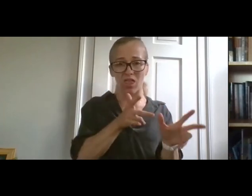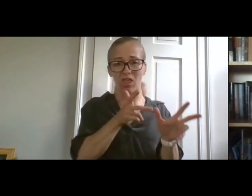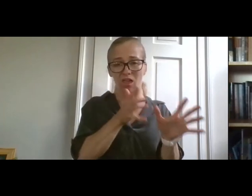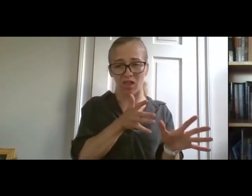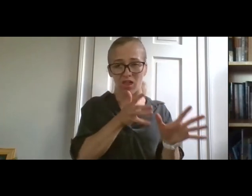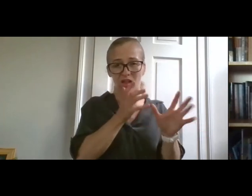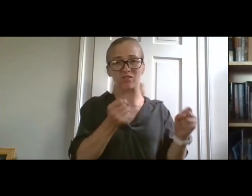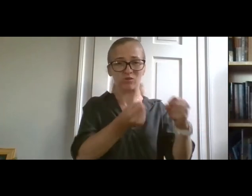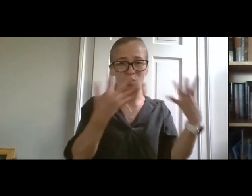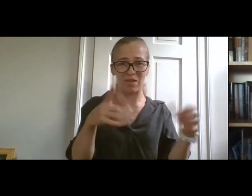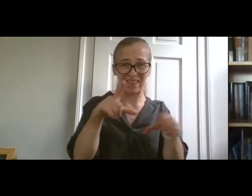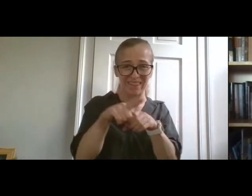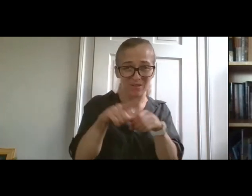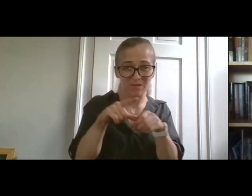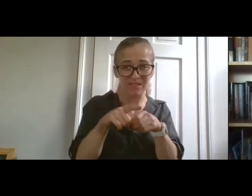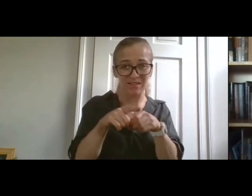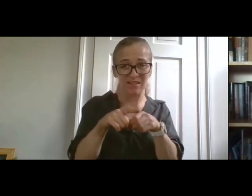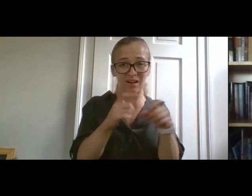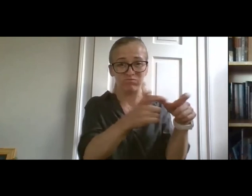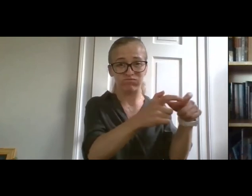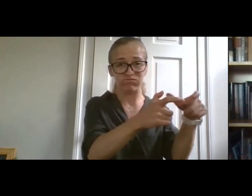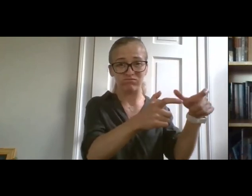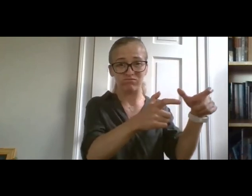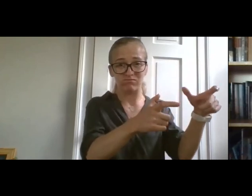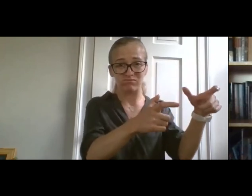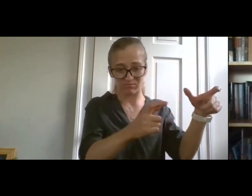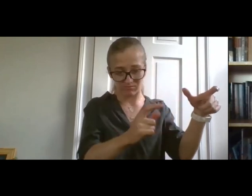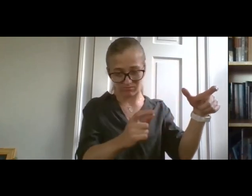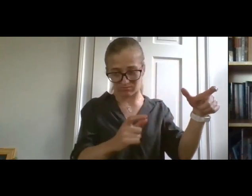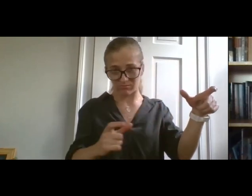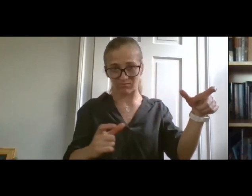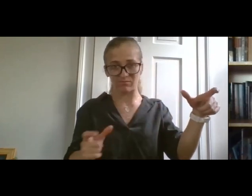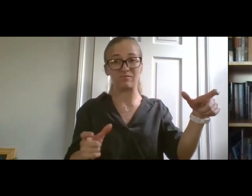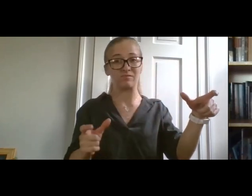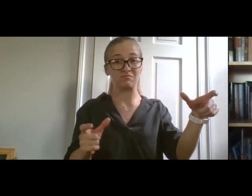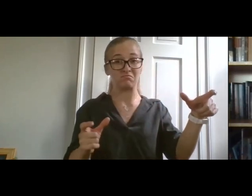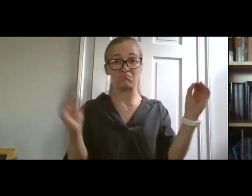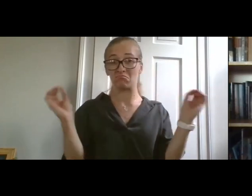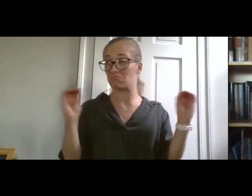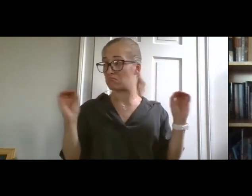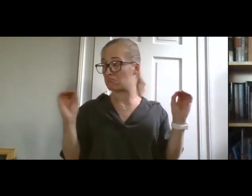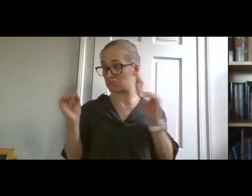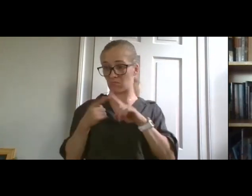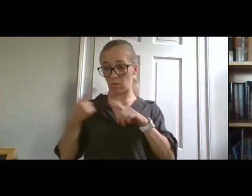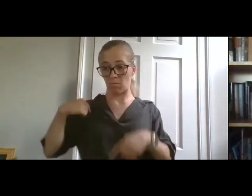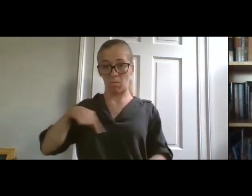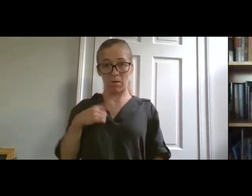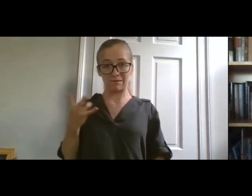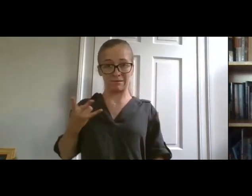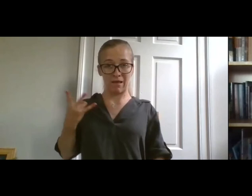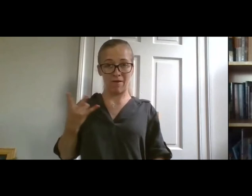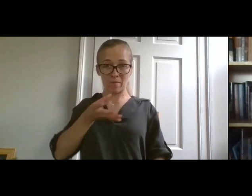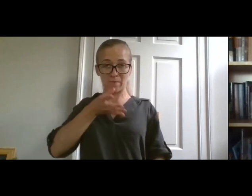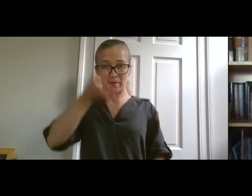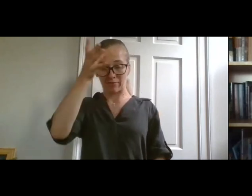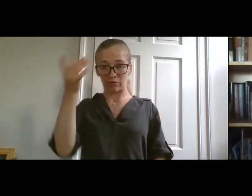such bewildering quantity of liquid that the puddle was now trickling toward our feet. And yet no one in our half circle of 7 or so parents had moved